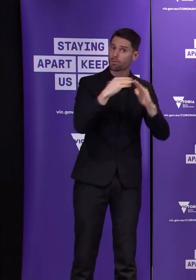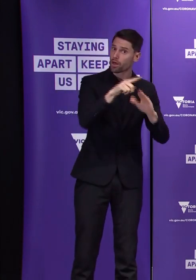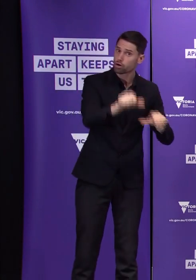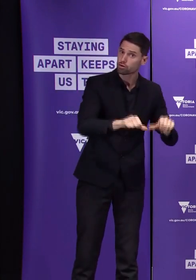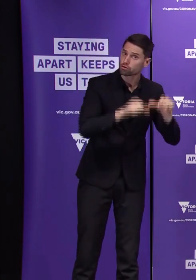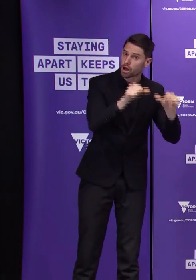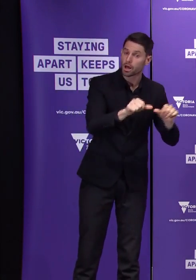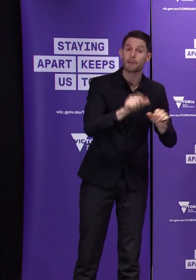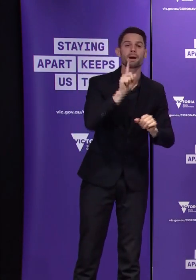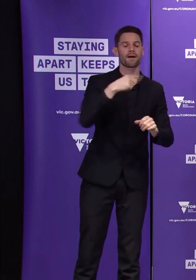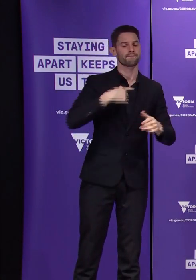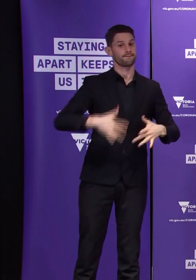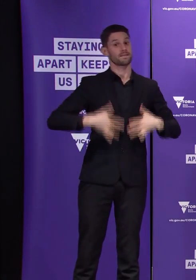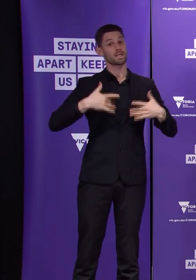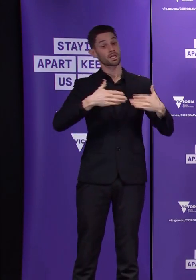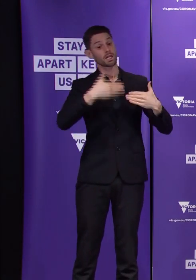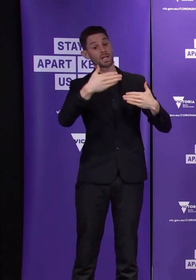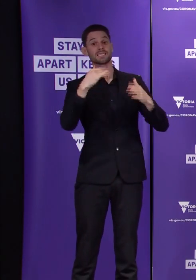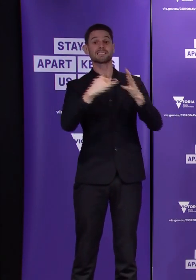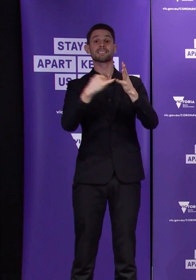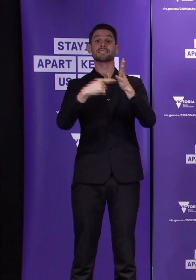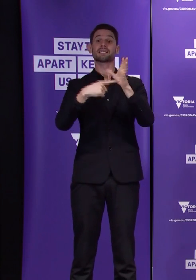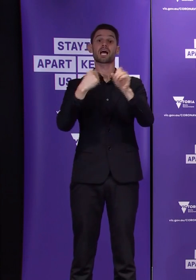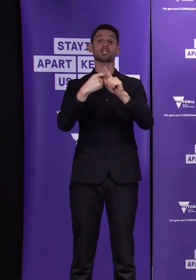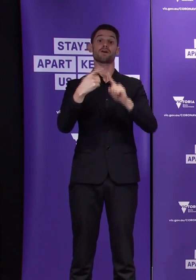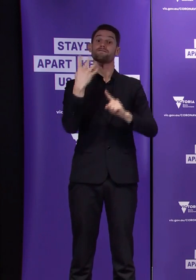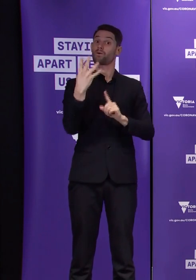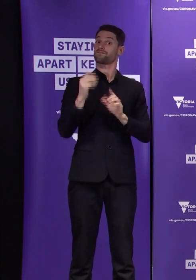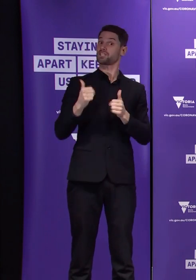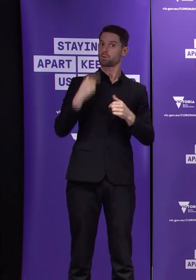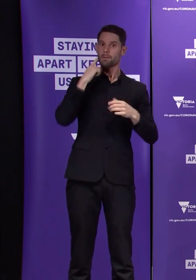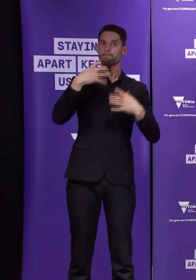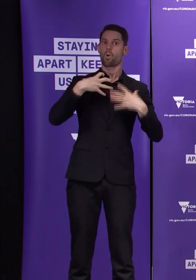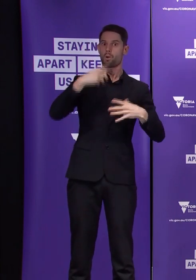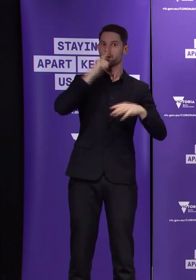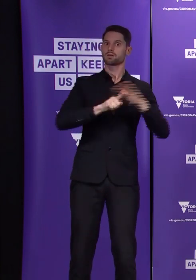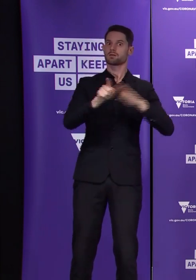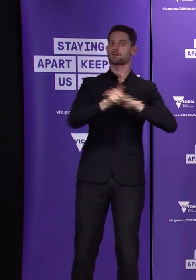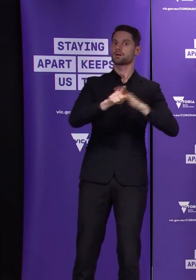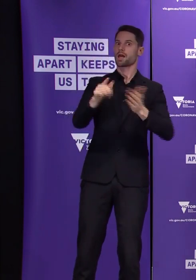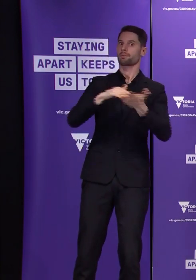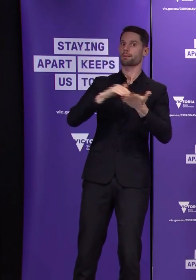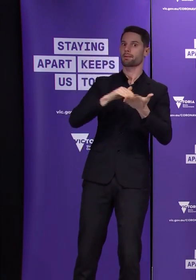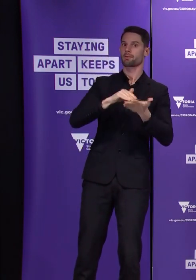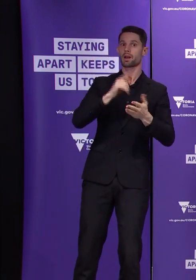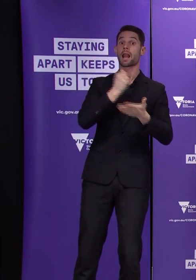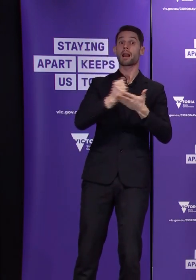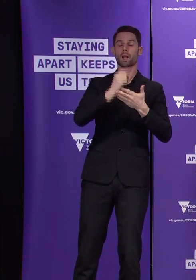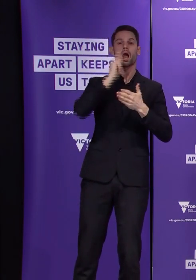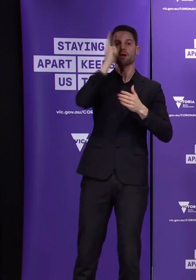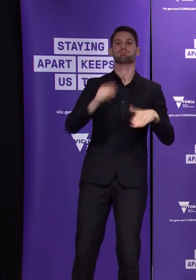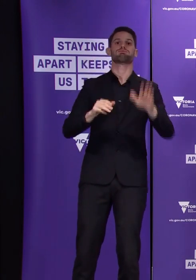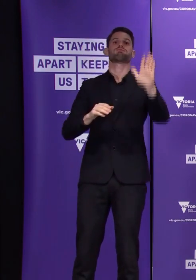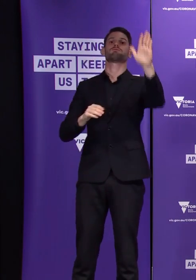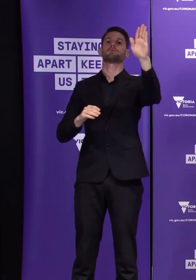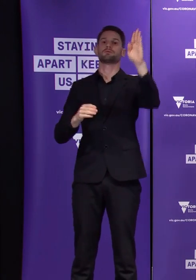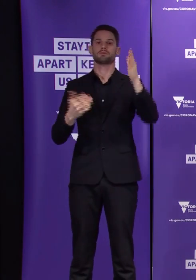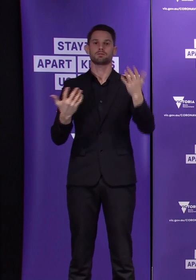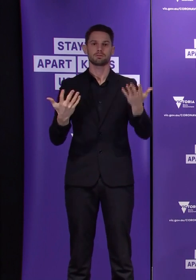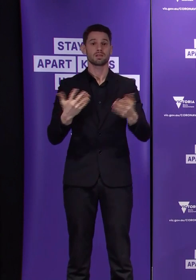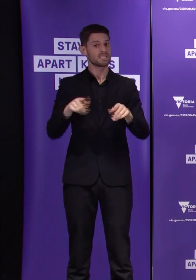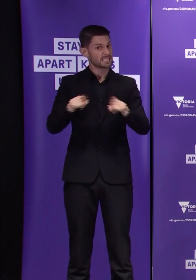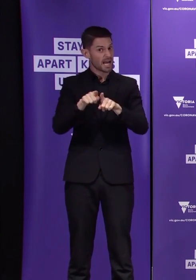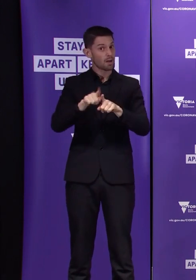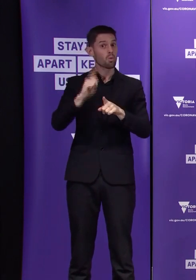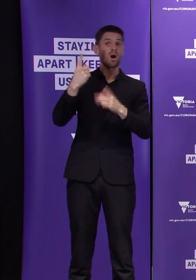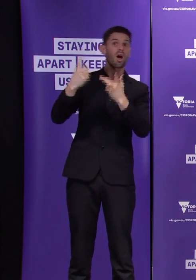up, as it did last time, that would start to correct and that trajectory would start to rise again. That seems to have been the pattern in other jurisdictions